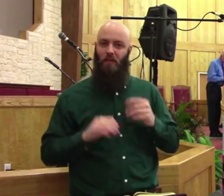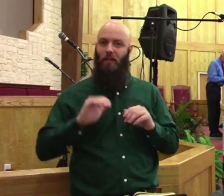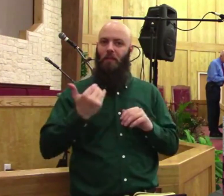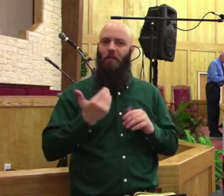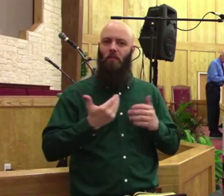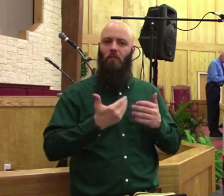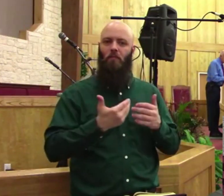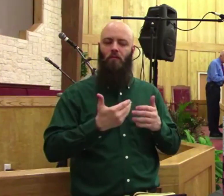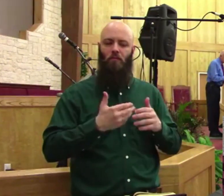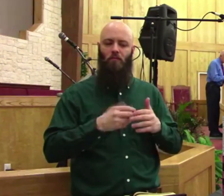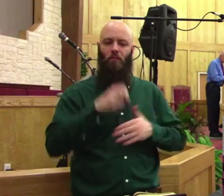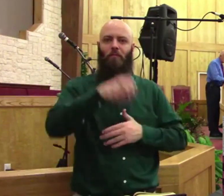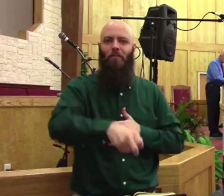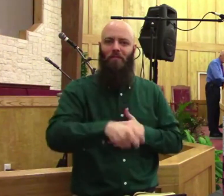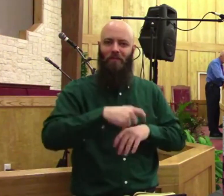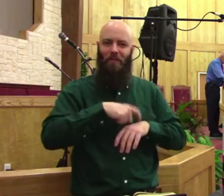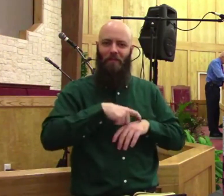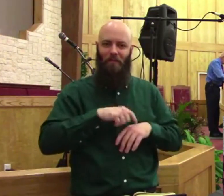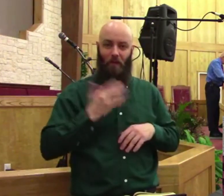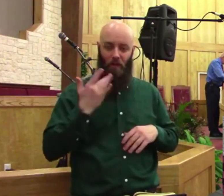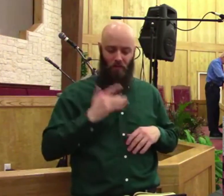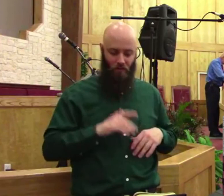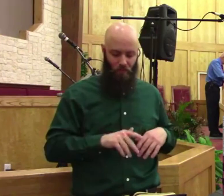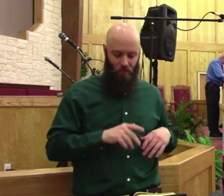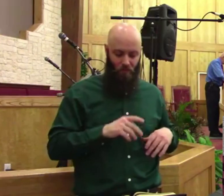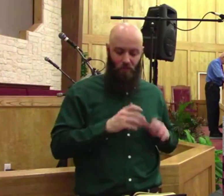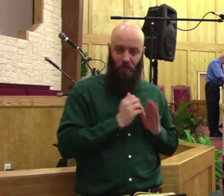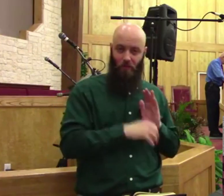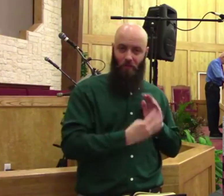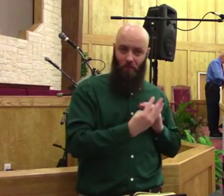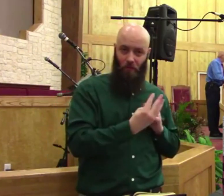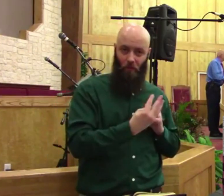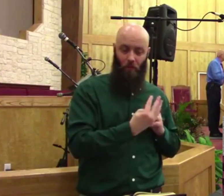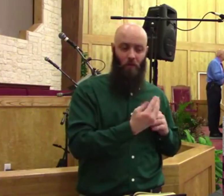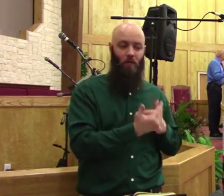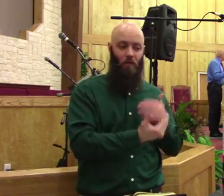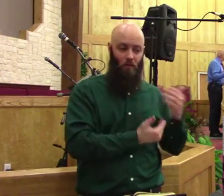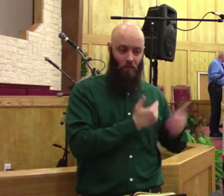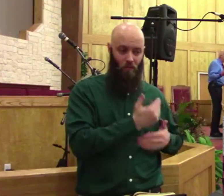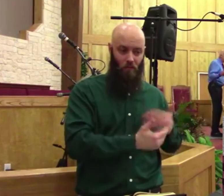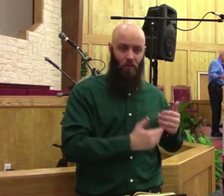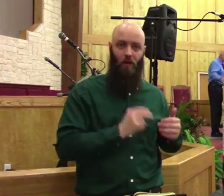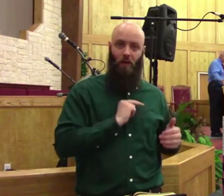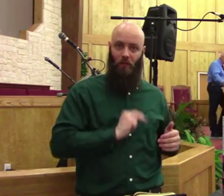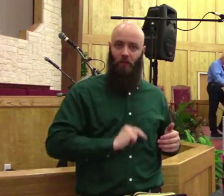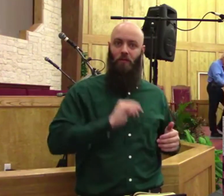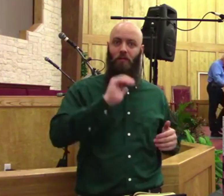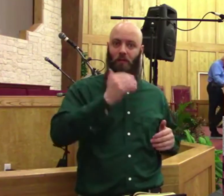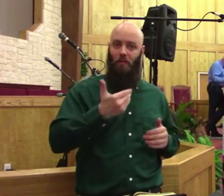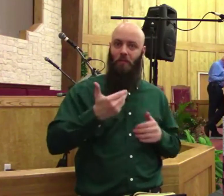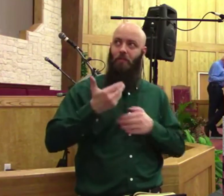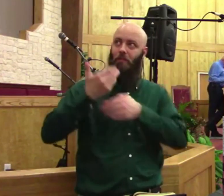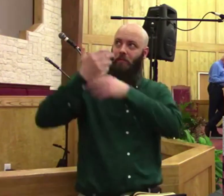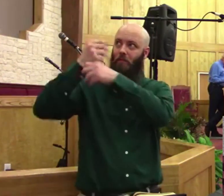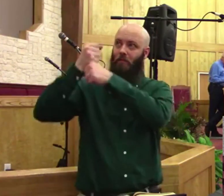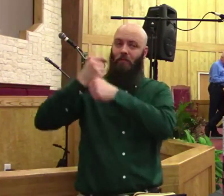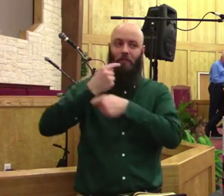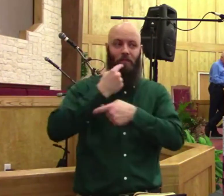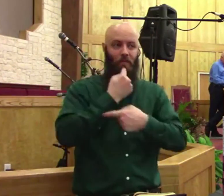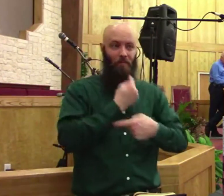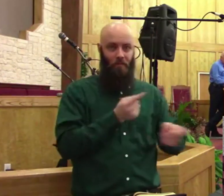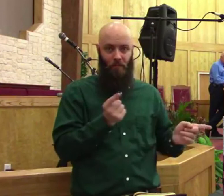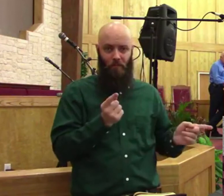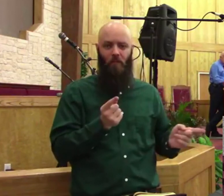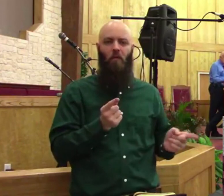scene in chapter 4, where Nebuchadnezzar makes a profession of faith, it seems, all the way